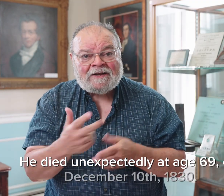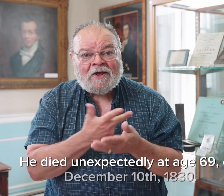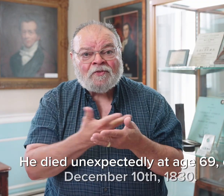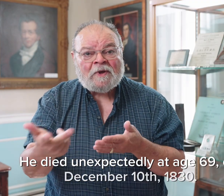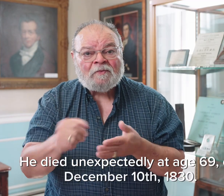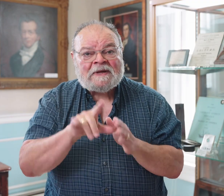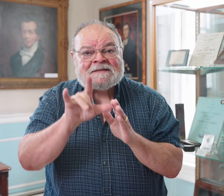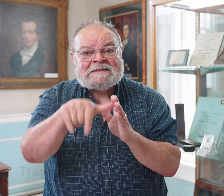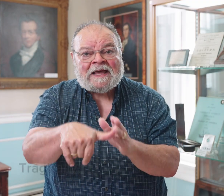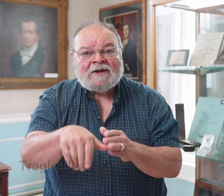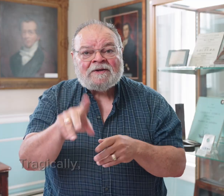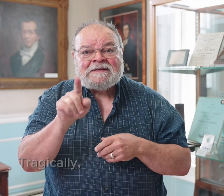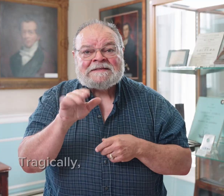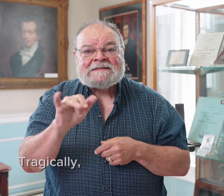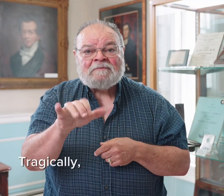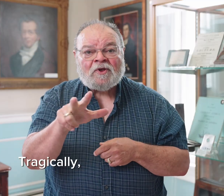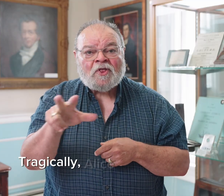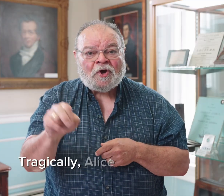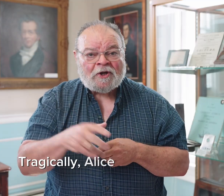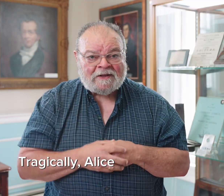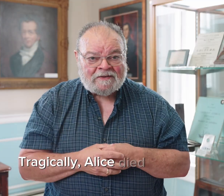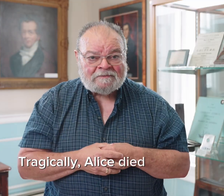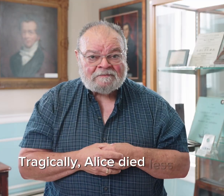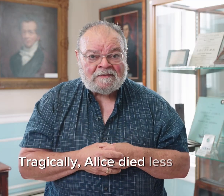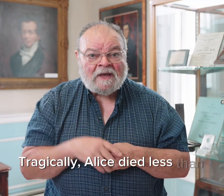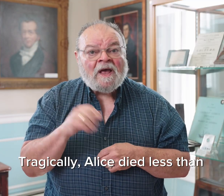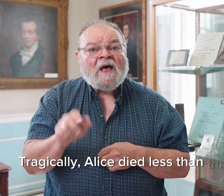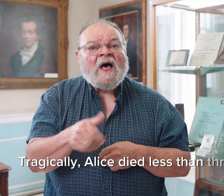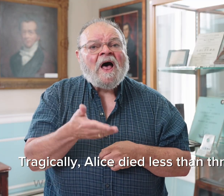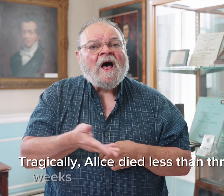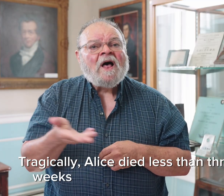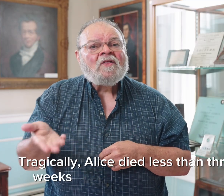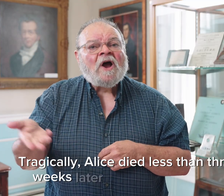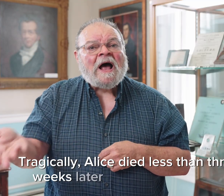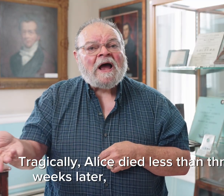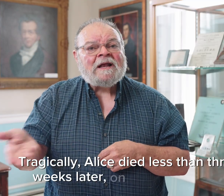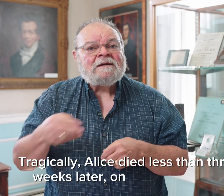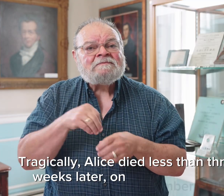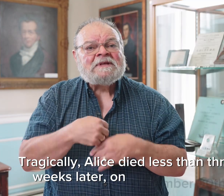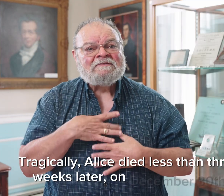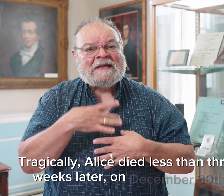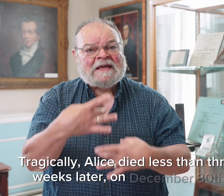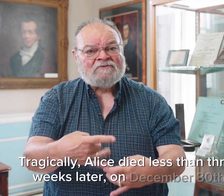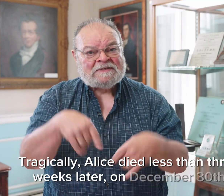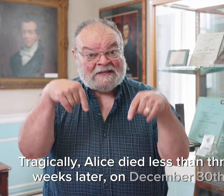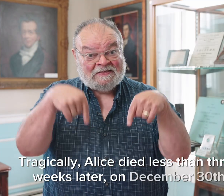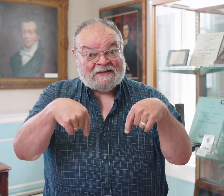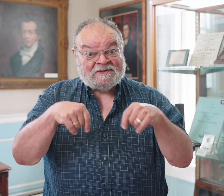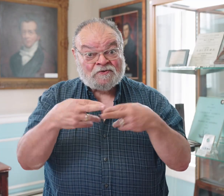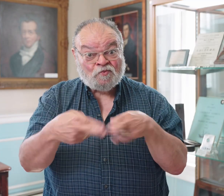1830. Tragically, Alice died less than 3 weeks later on December 30th.